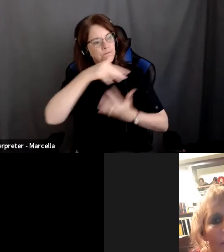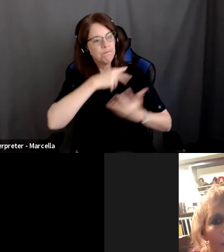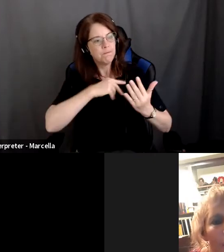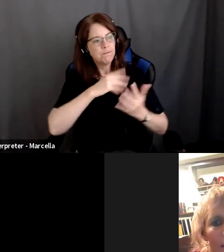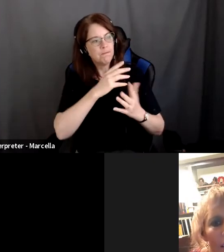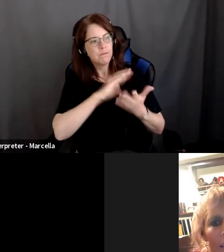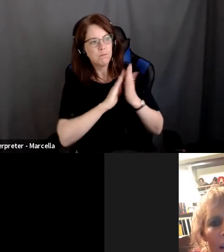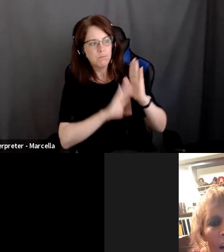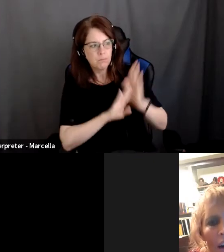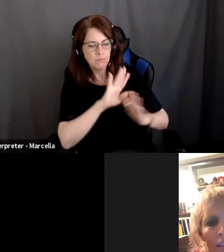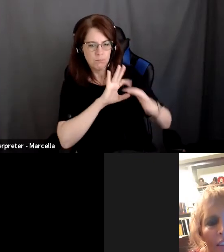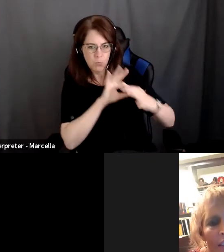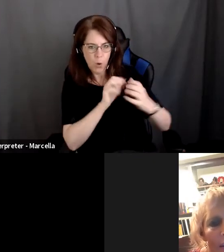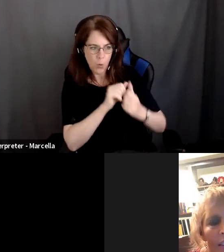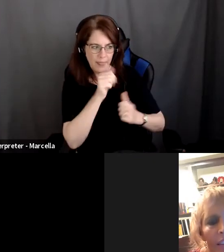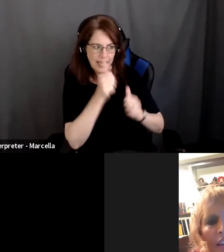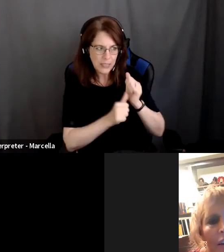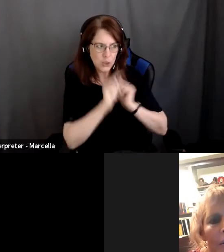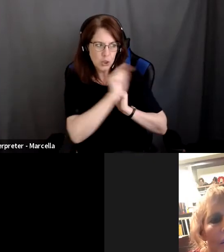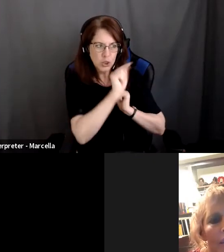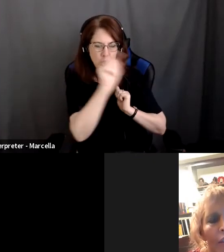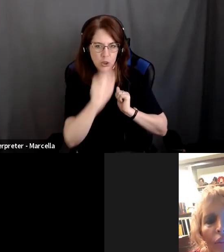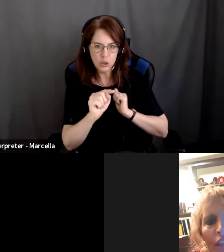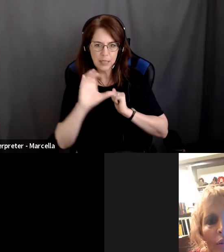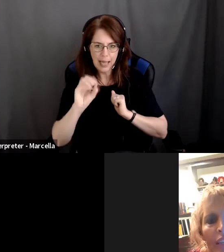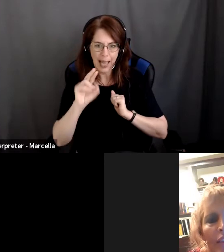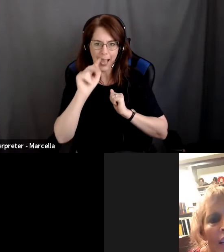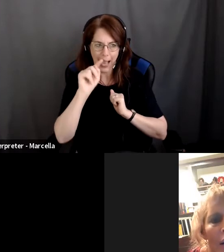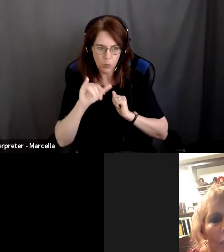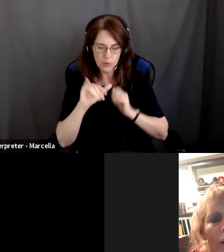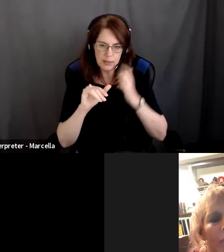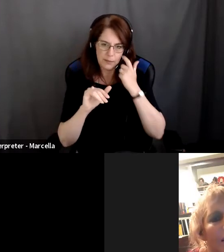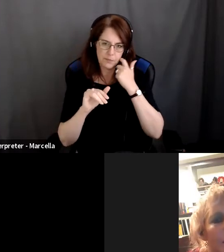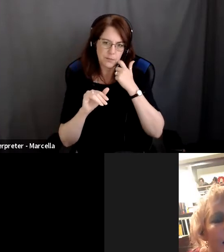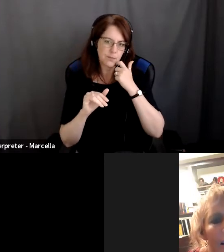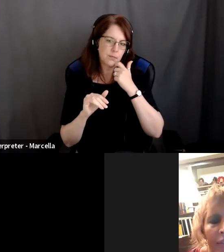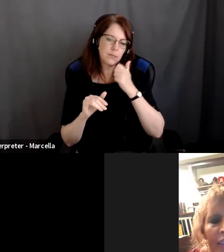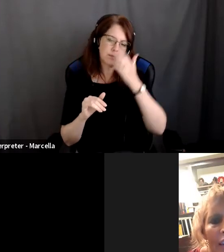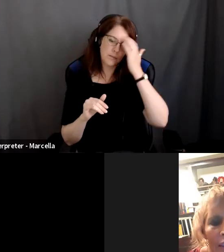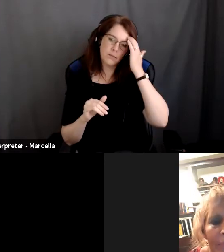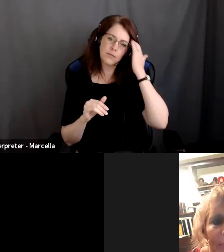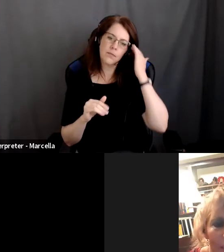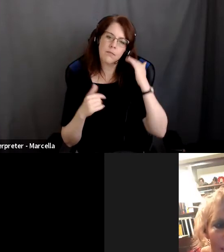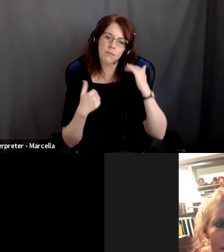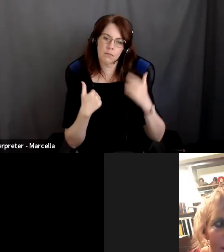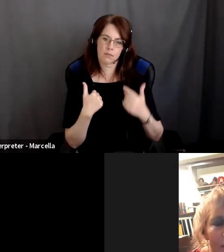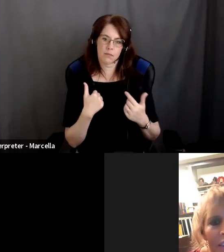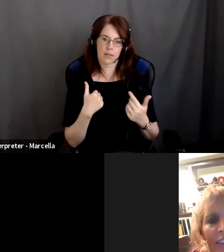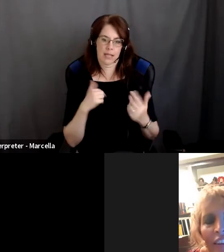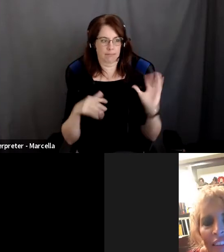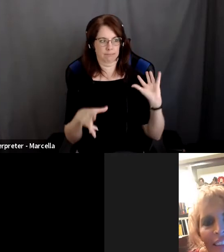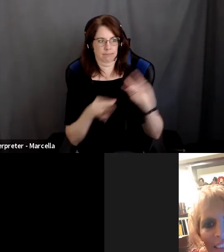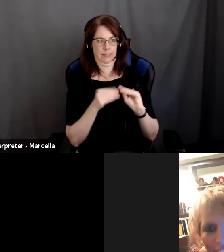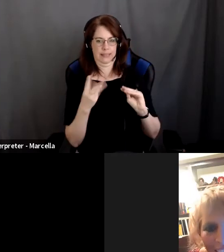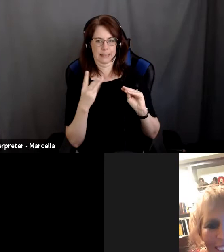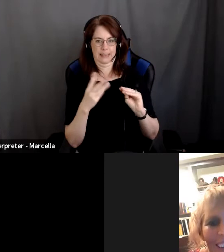each and every one of these counties on a different level. And what we have in our 16 years, the